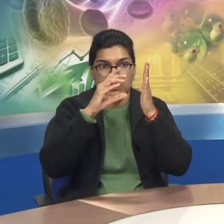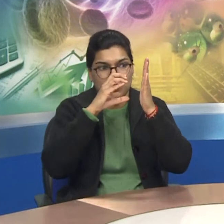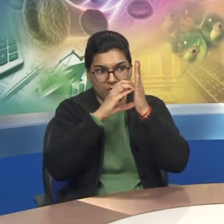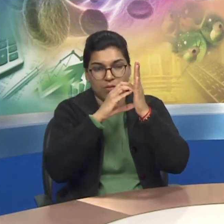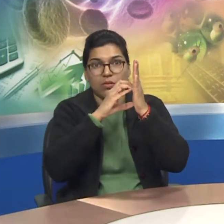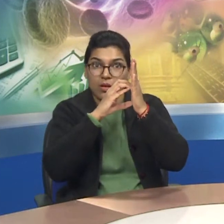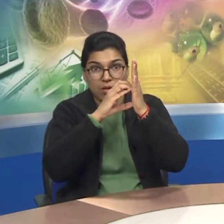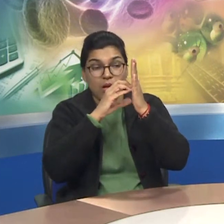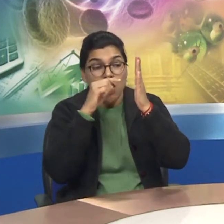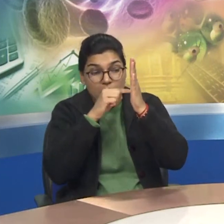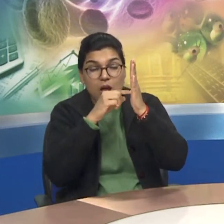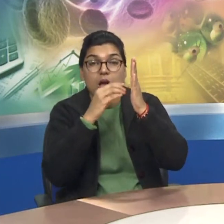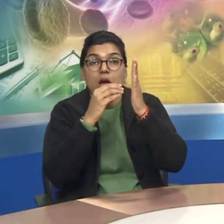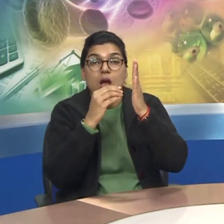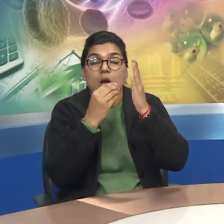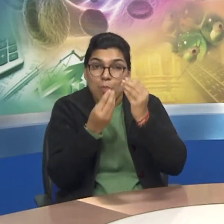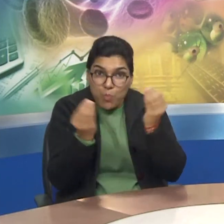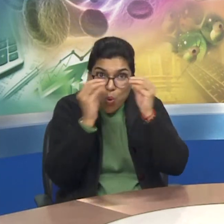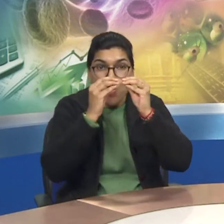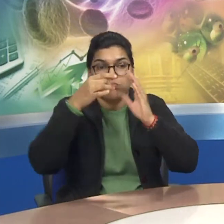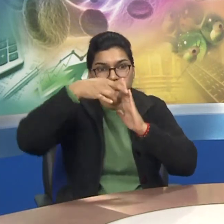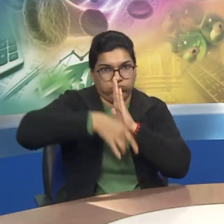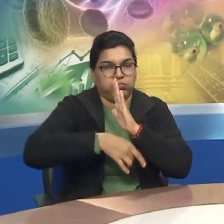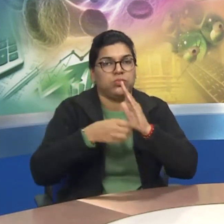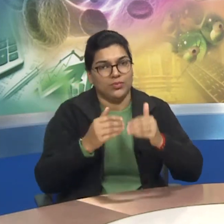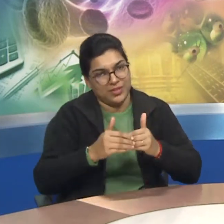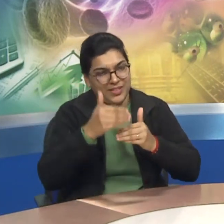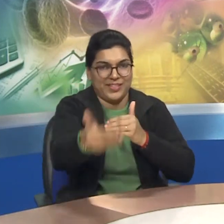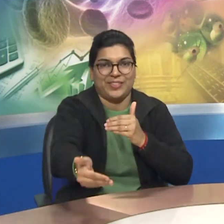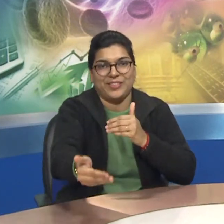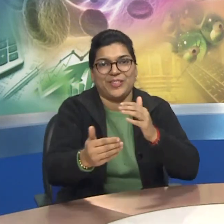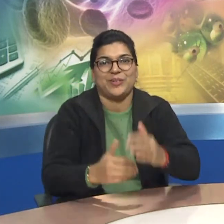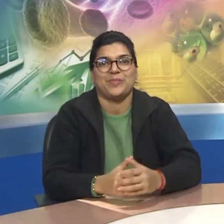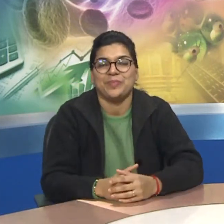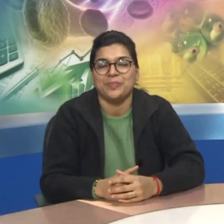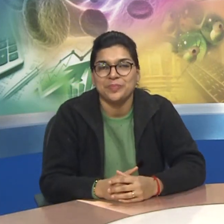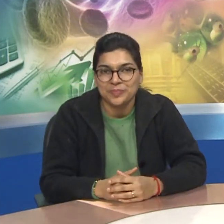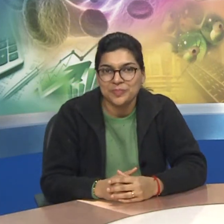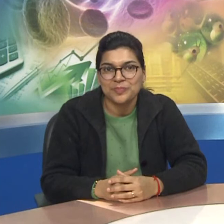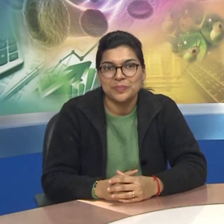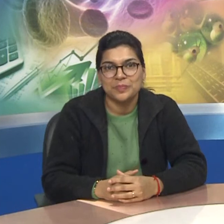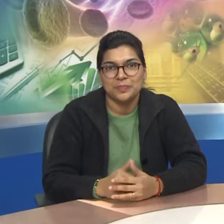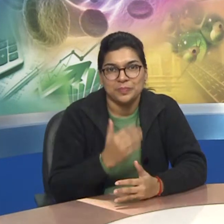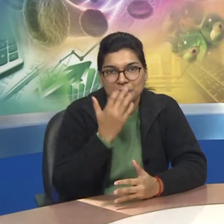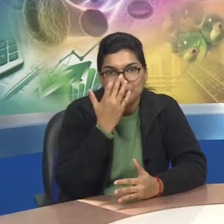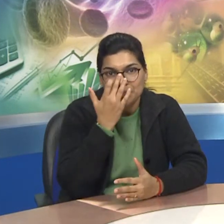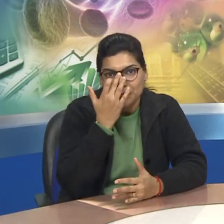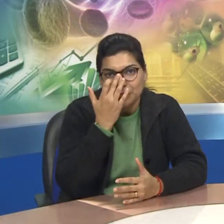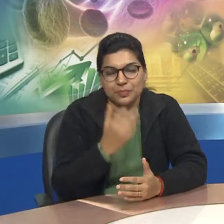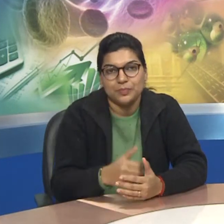We join with the earth and with each other, dash dash, and the renewal of all life. This is the second paragraph.